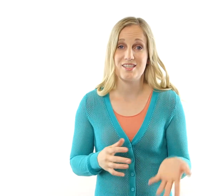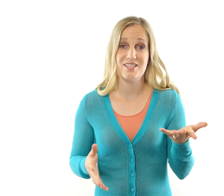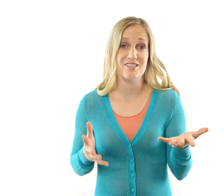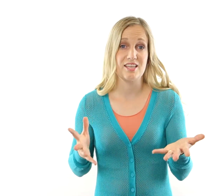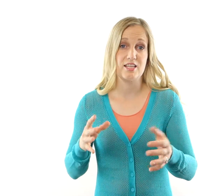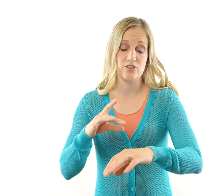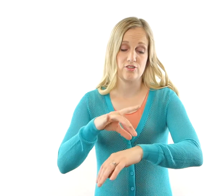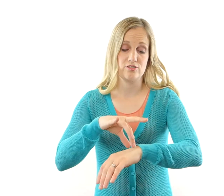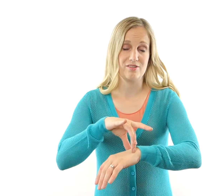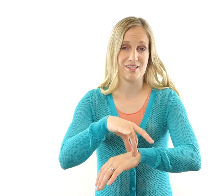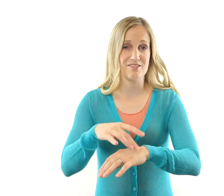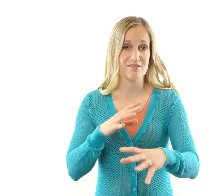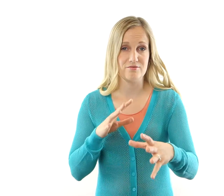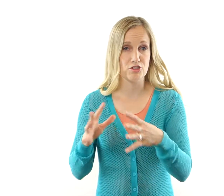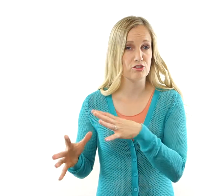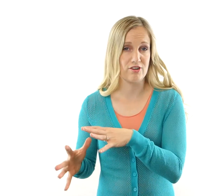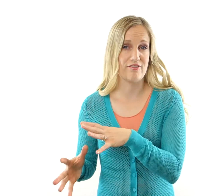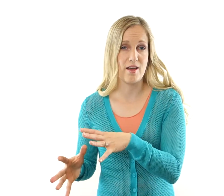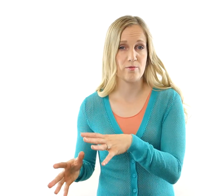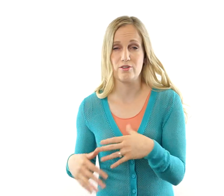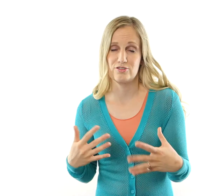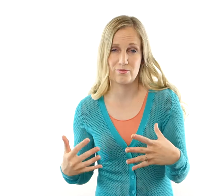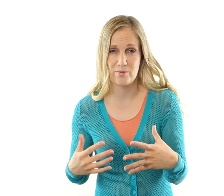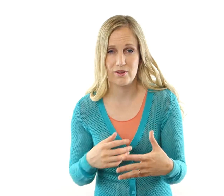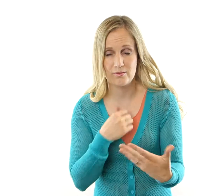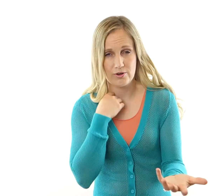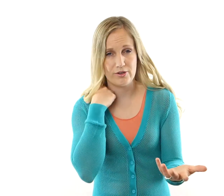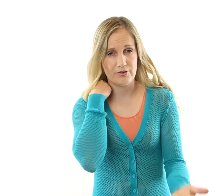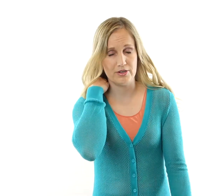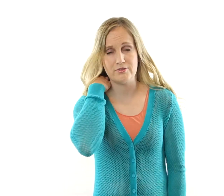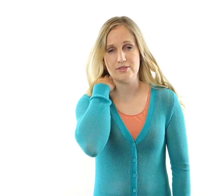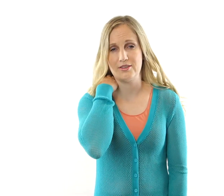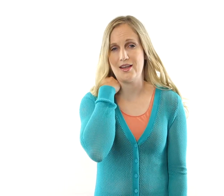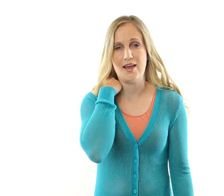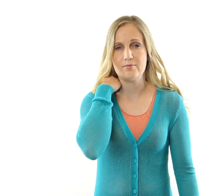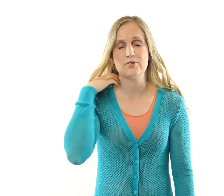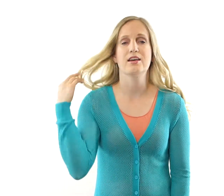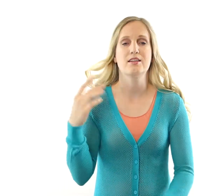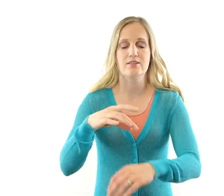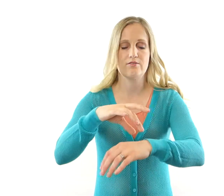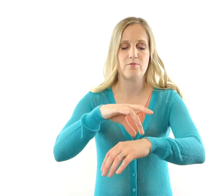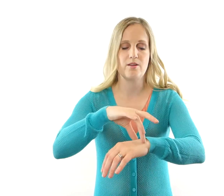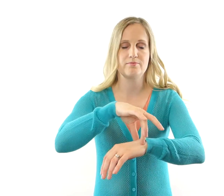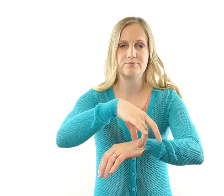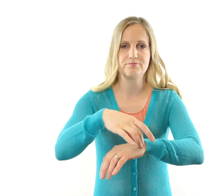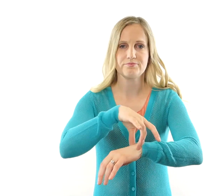teach the kids earth, like to learn that word, to remember that word, you can put that in there if you